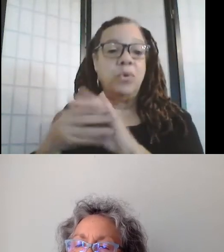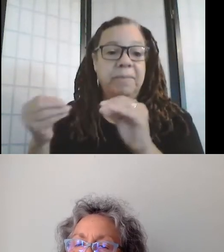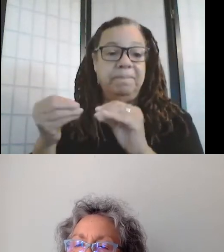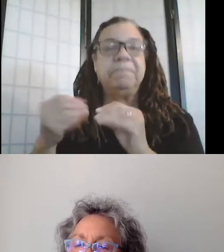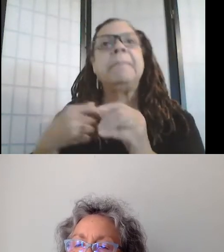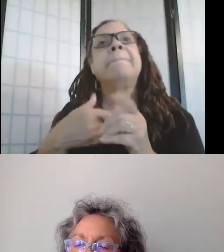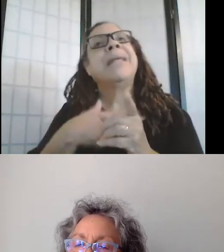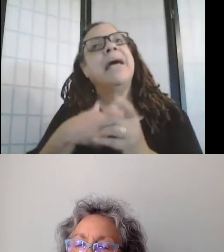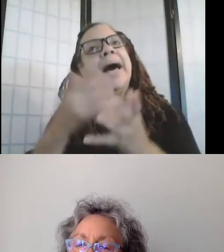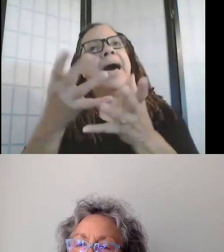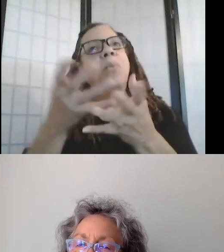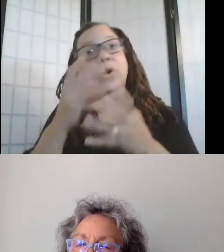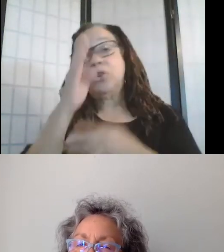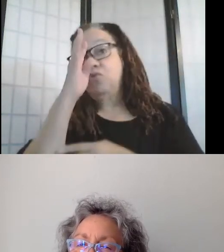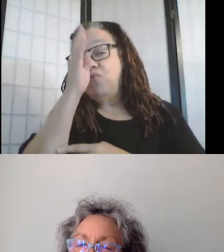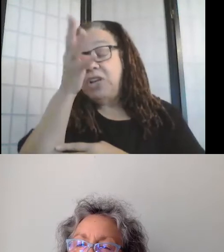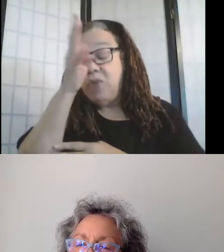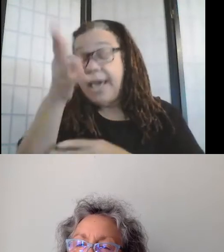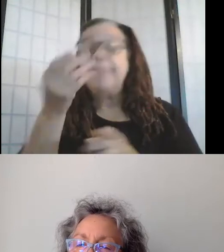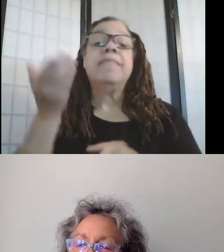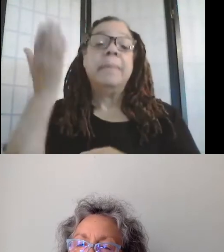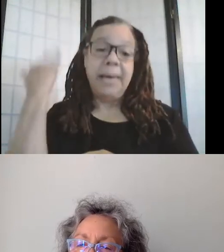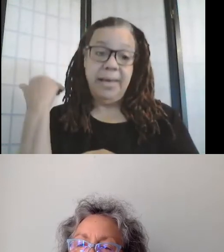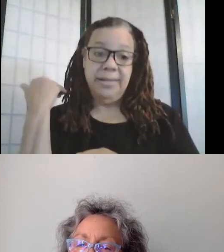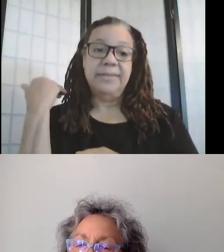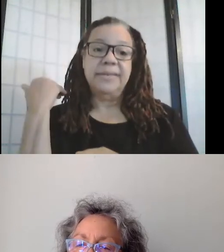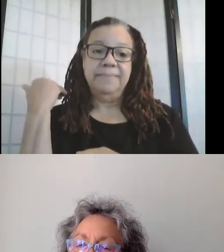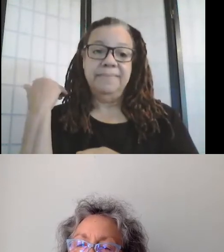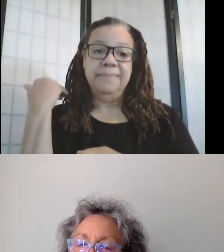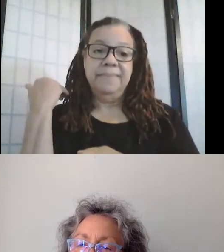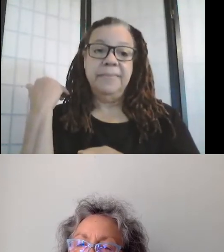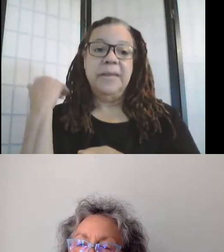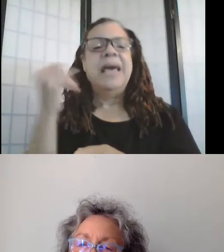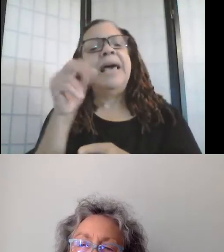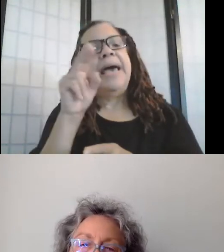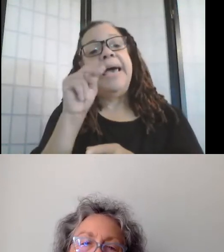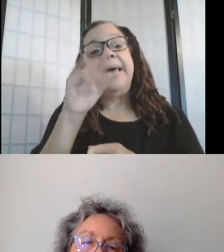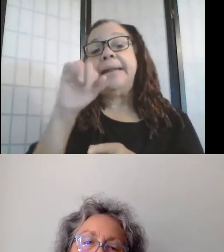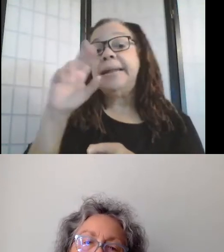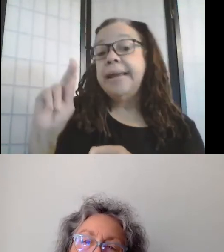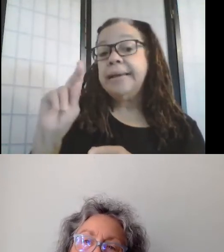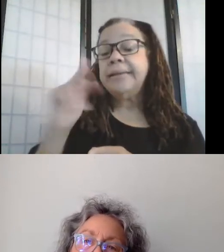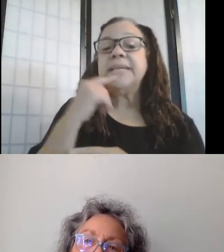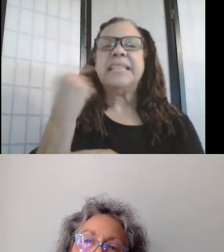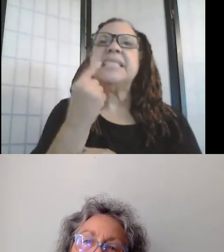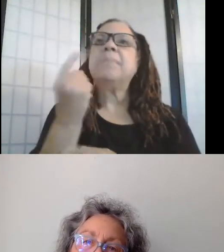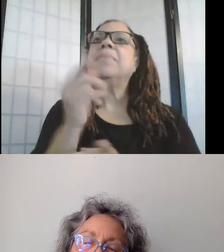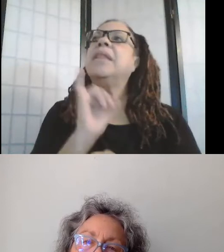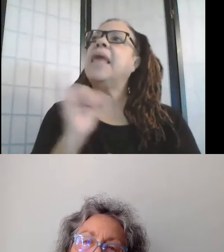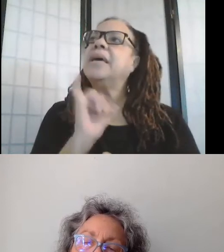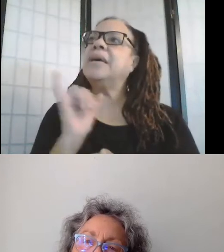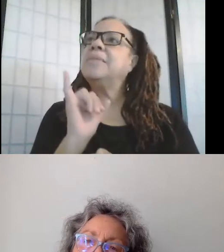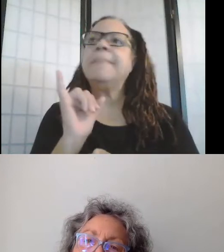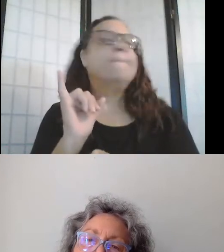to recreate the past. And Nick says something to the effect that you